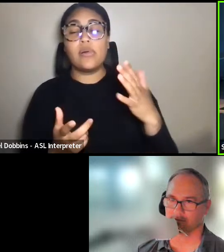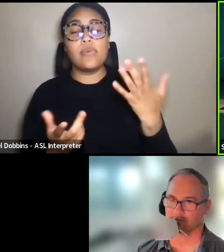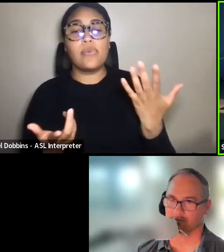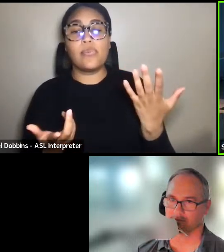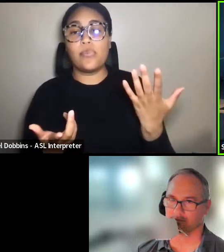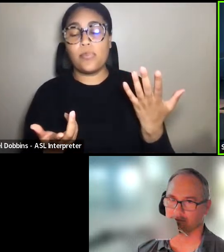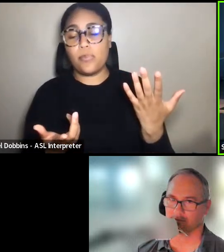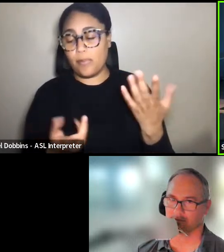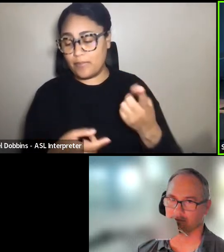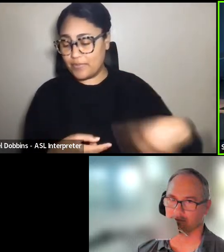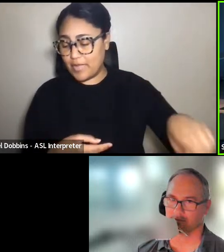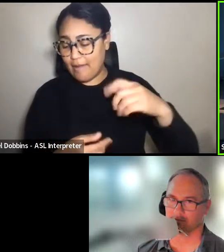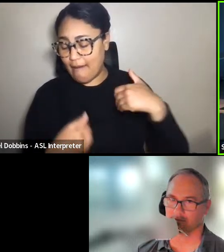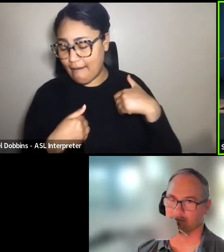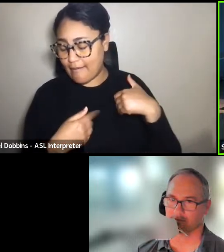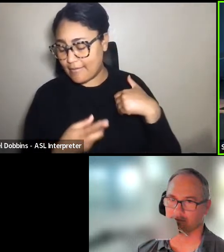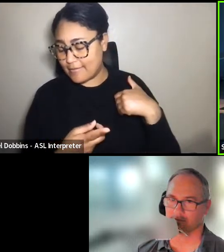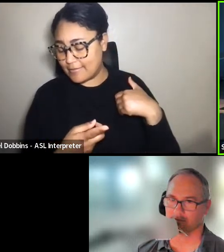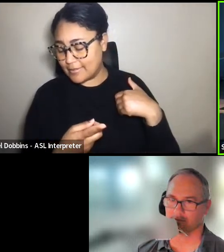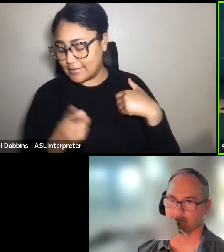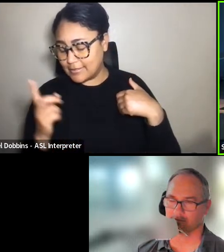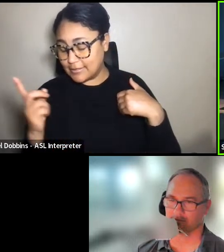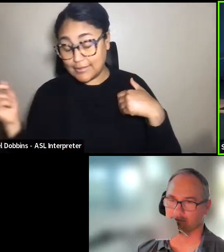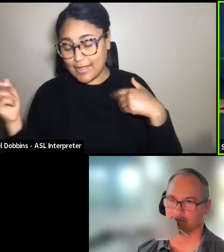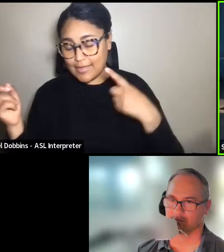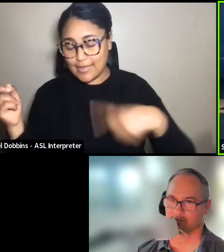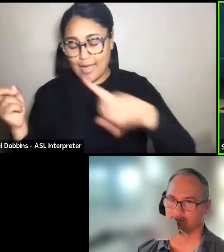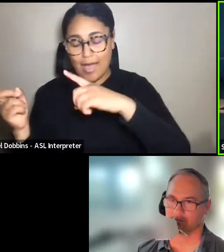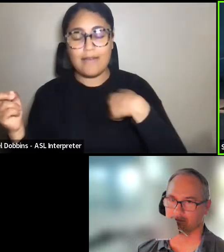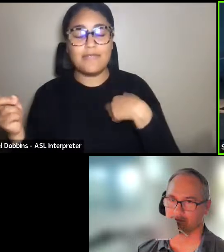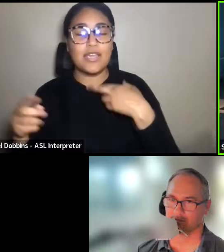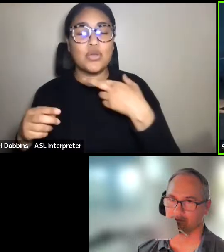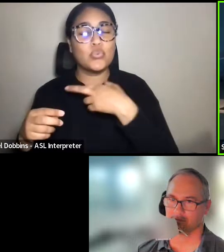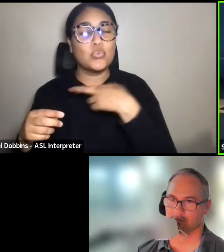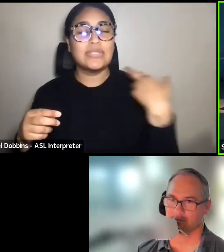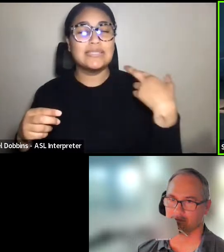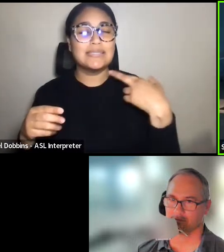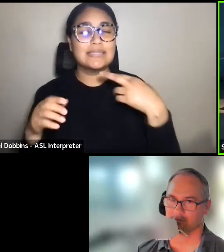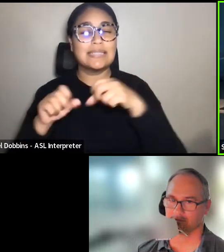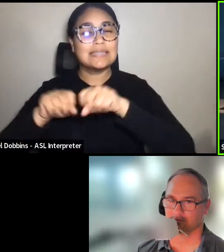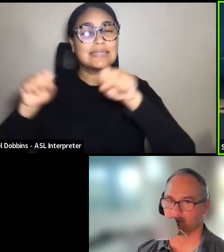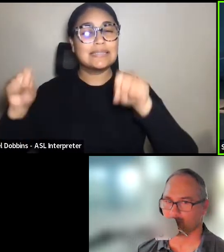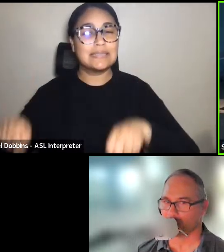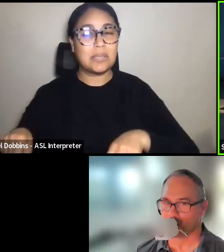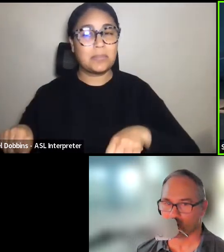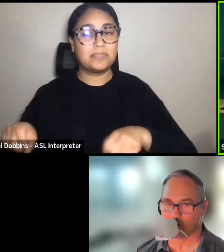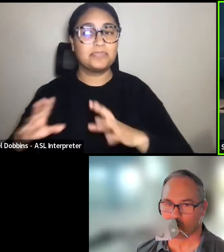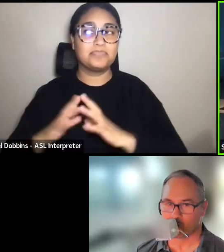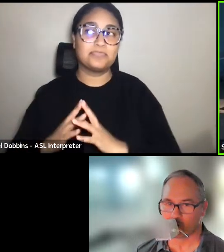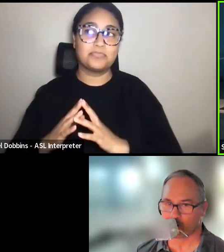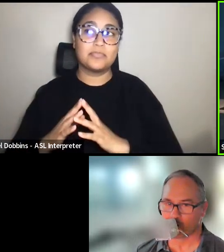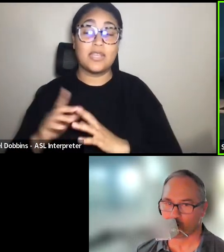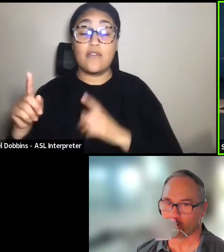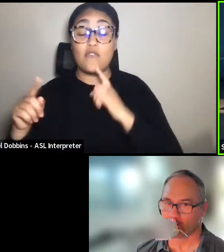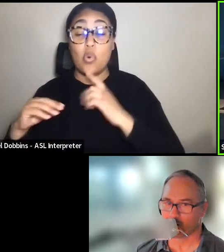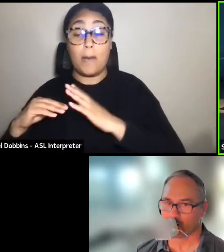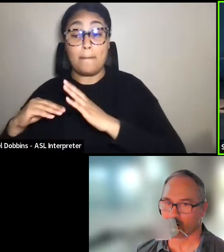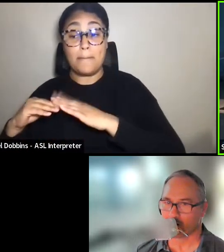have they create a risk system, right? From minimal to